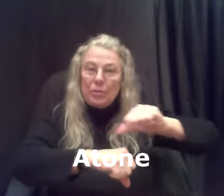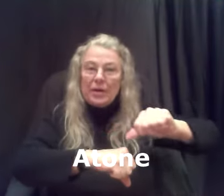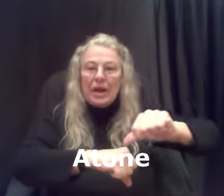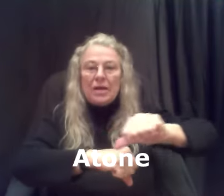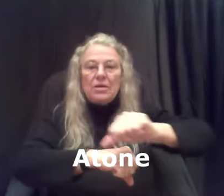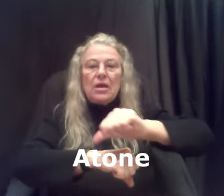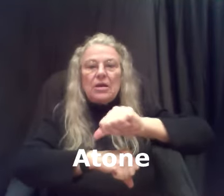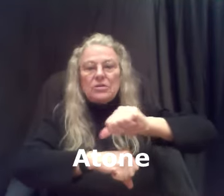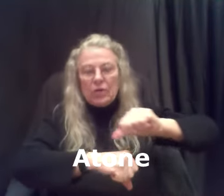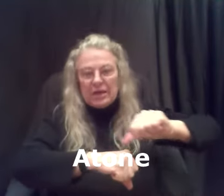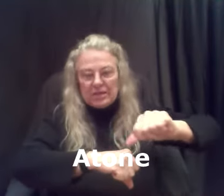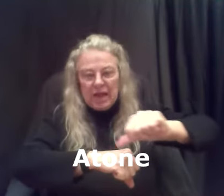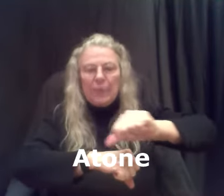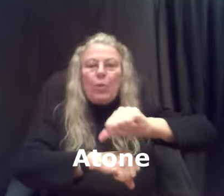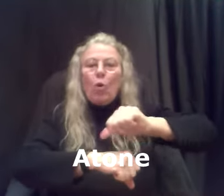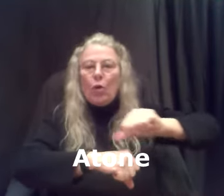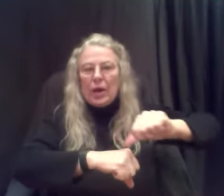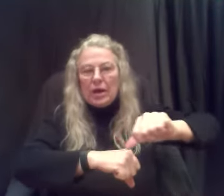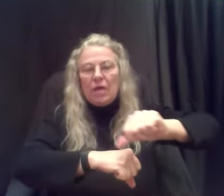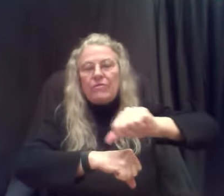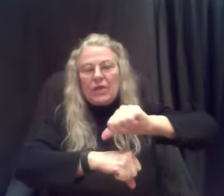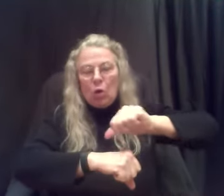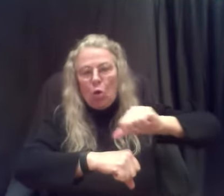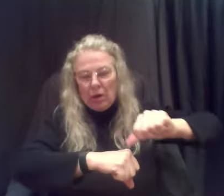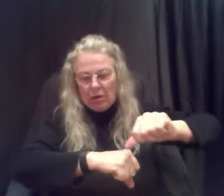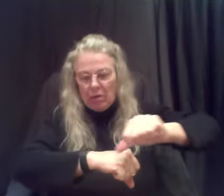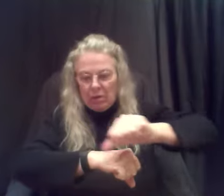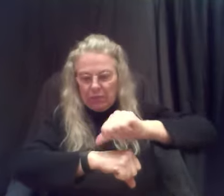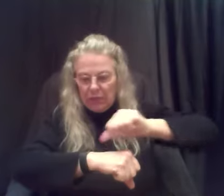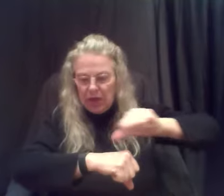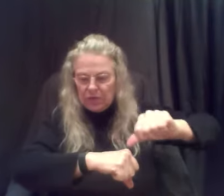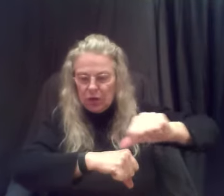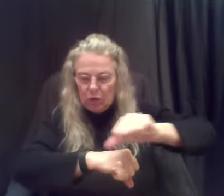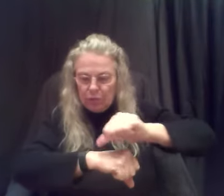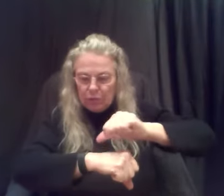And so it's that pouring of the oil. Atone.